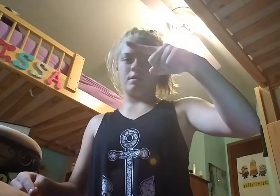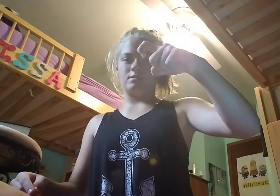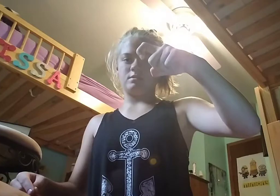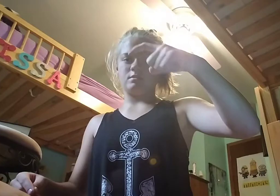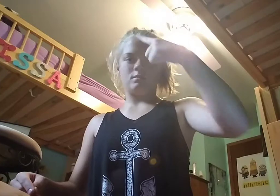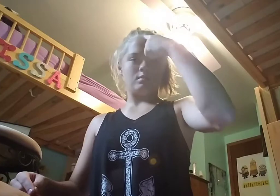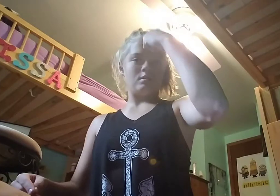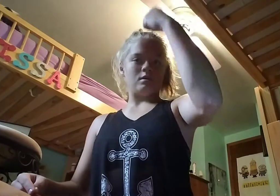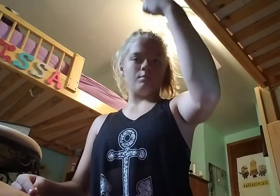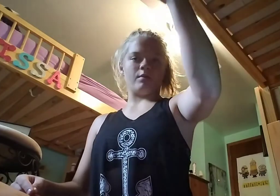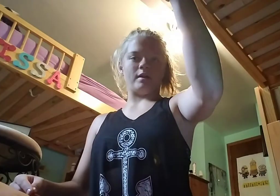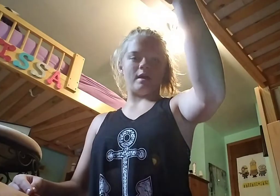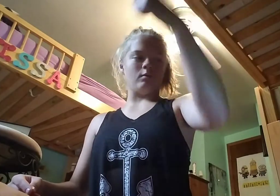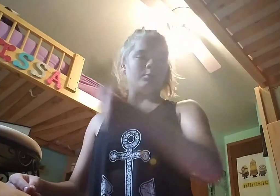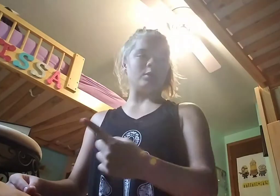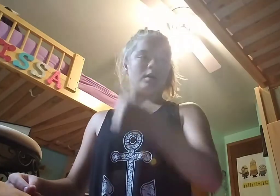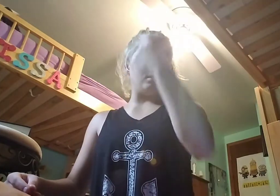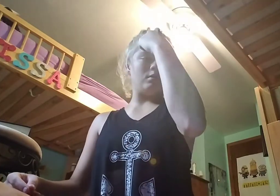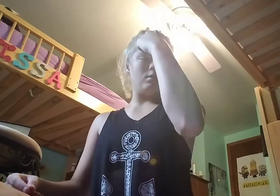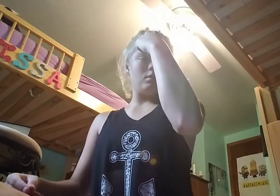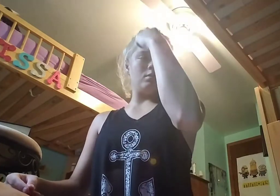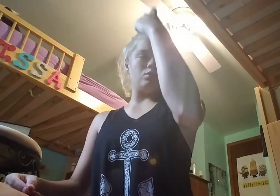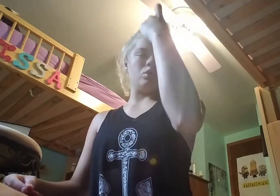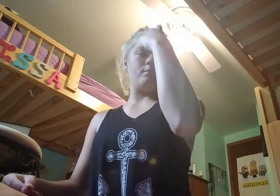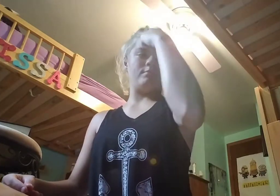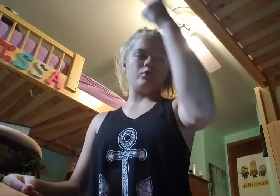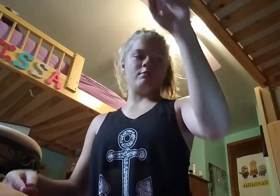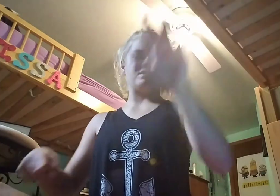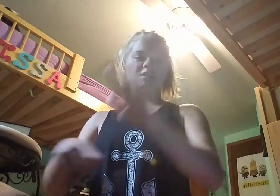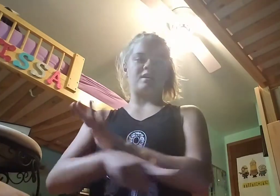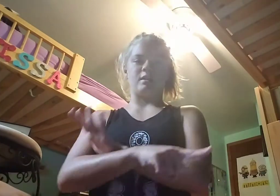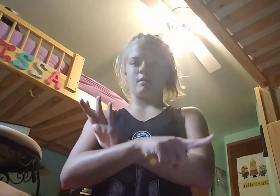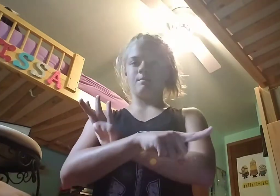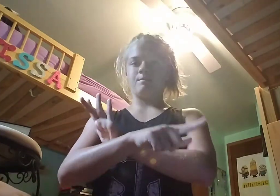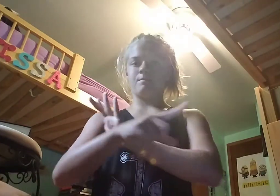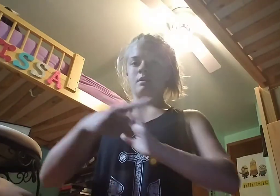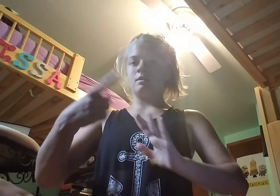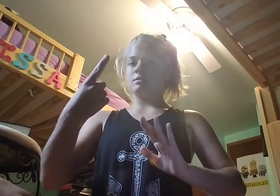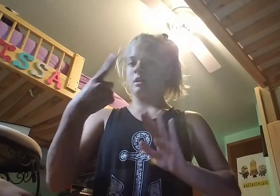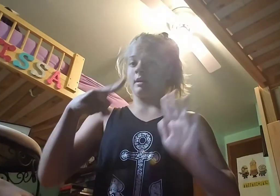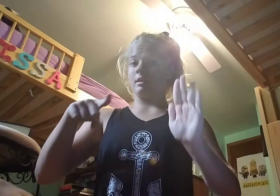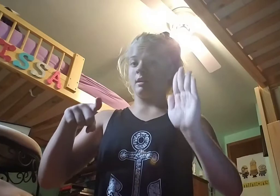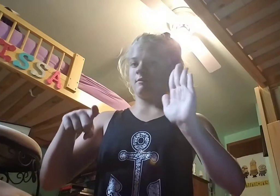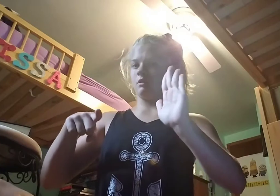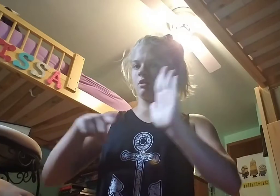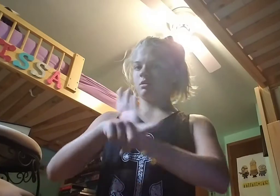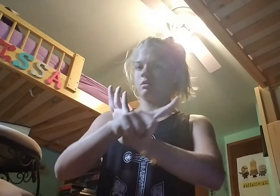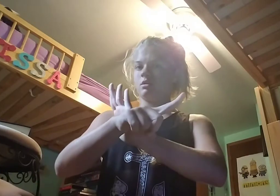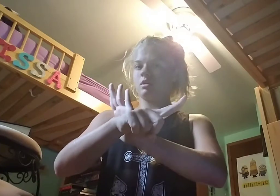this and bring it out from your head. It's dream. Dream is a killer. It's kind of like a knife and then